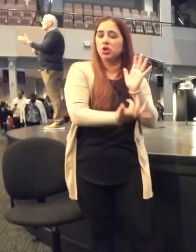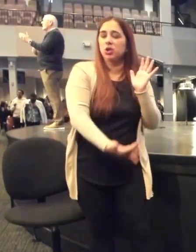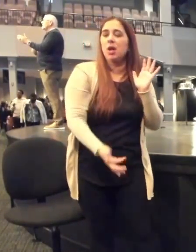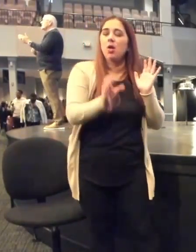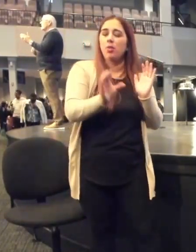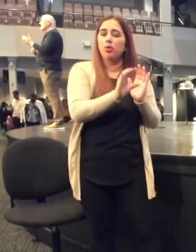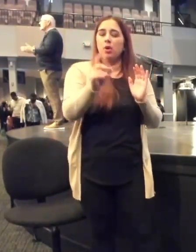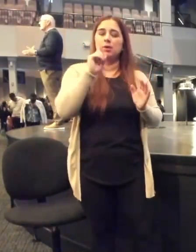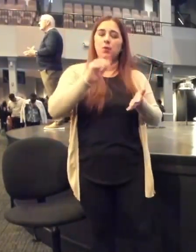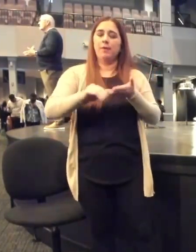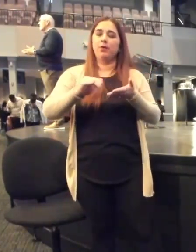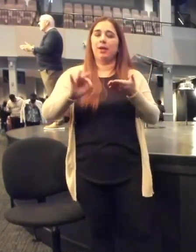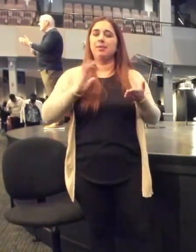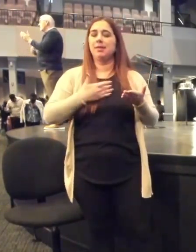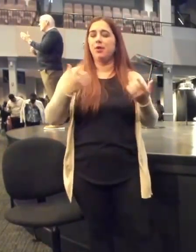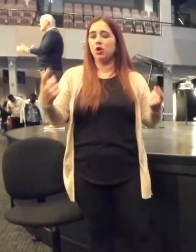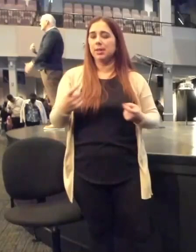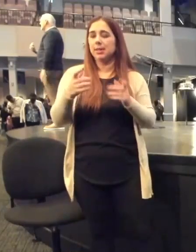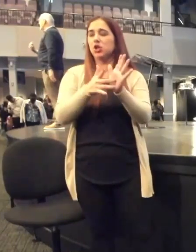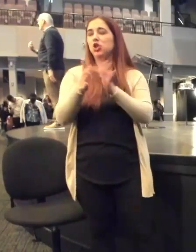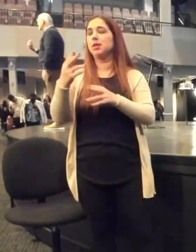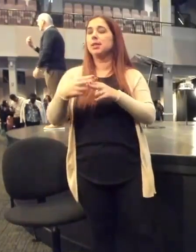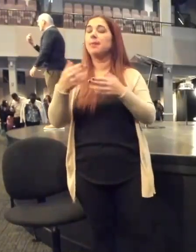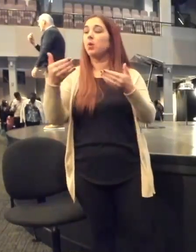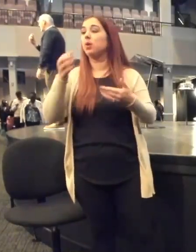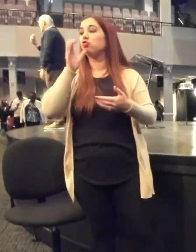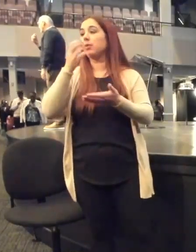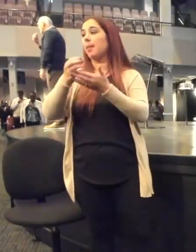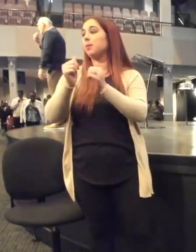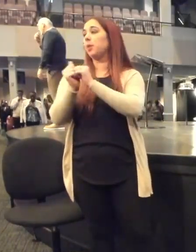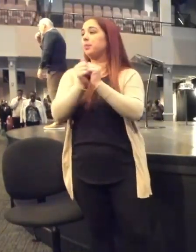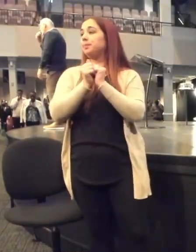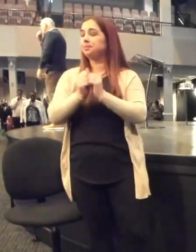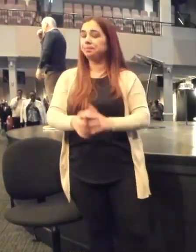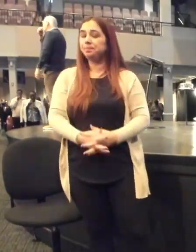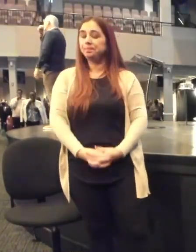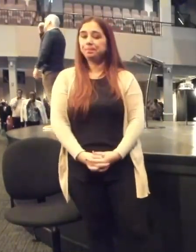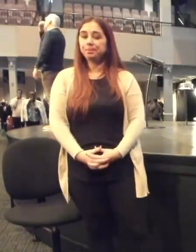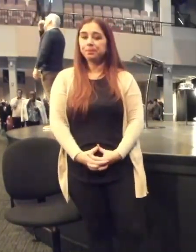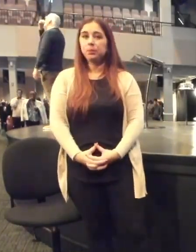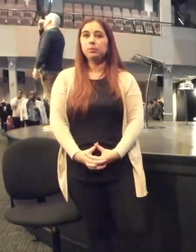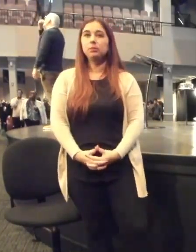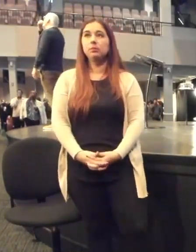for the forgiveness of our sins. In Jesus' name, let's drink together.